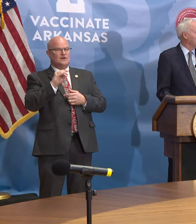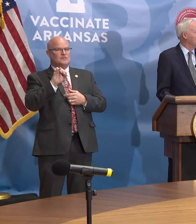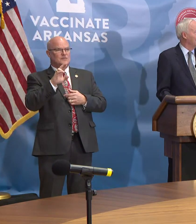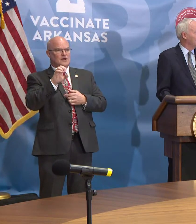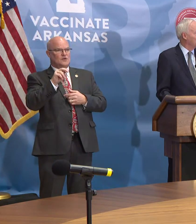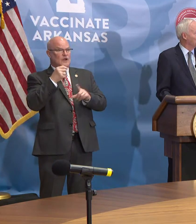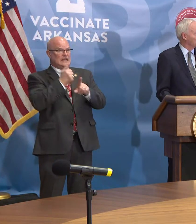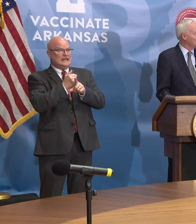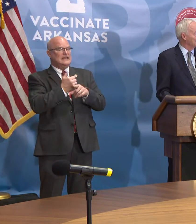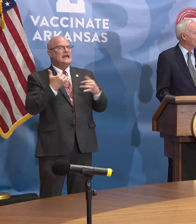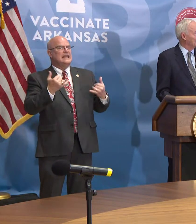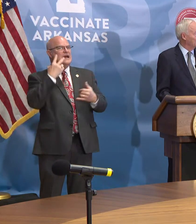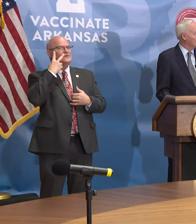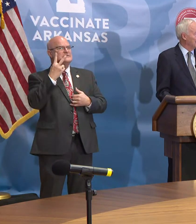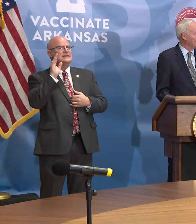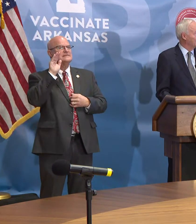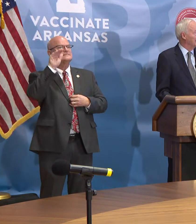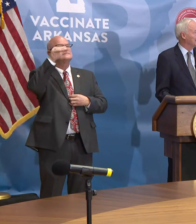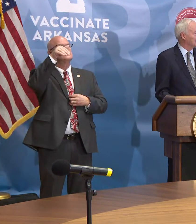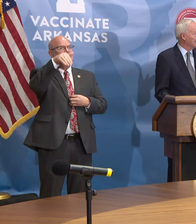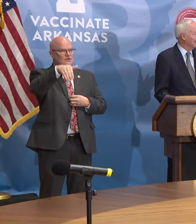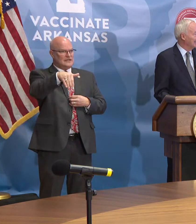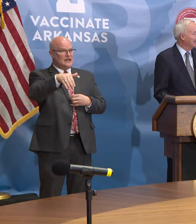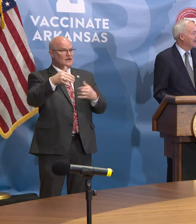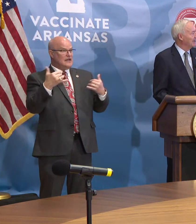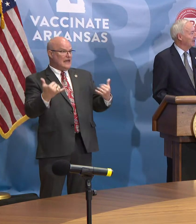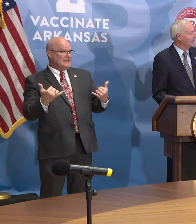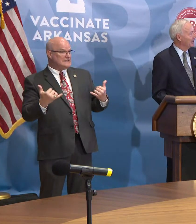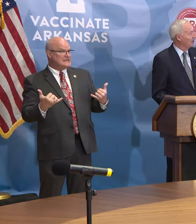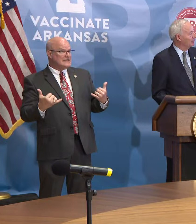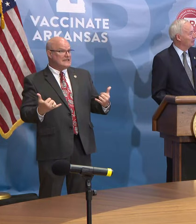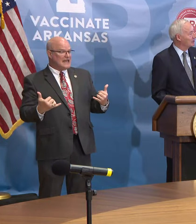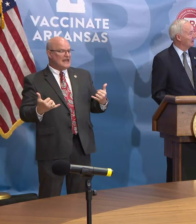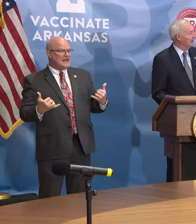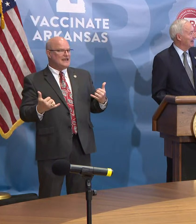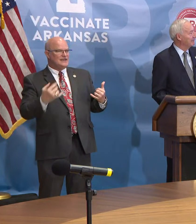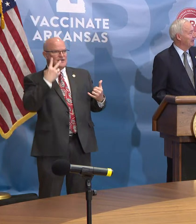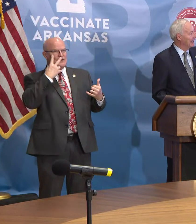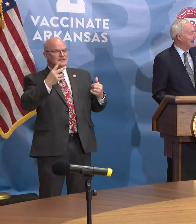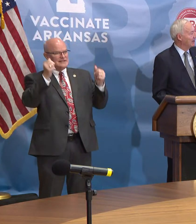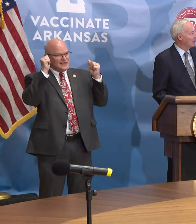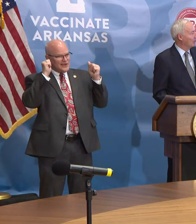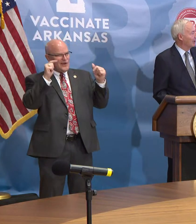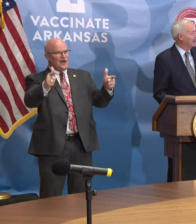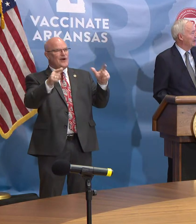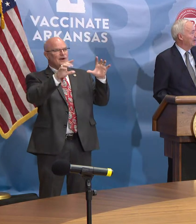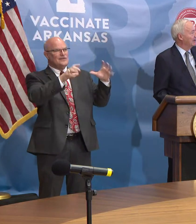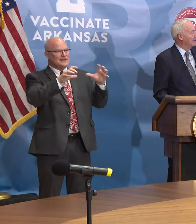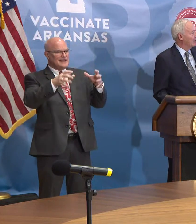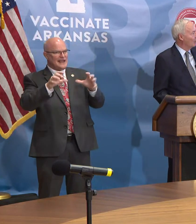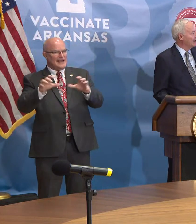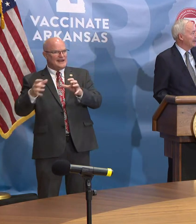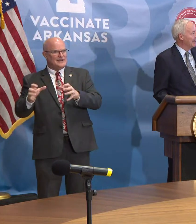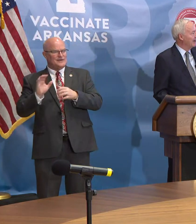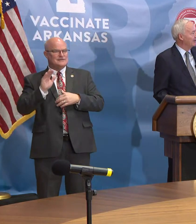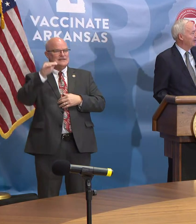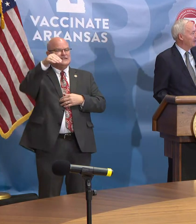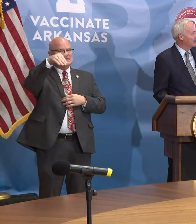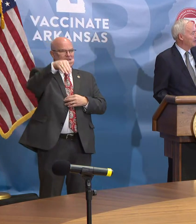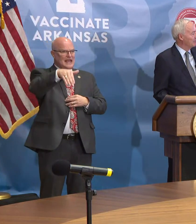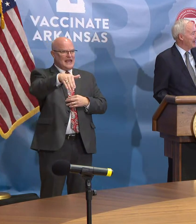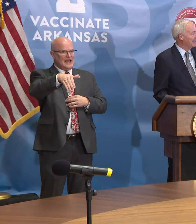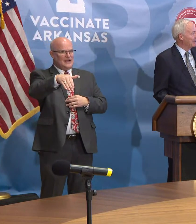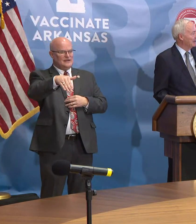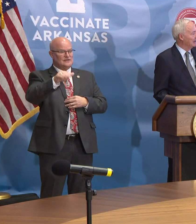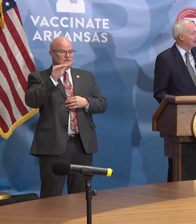hit, and now we're seeing that go down. And today, though, you see every category going down